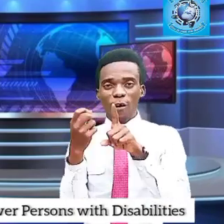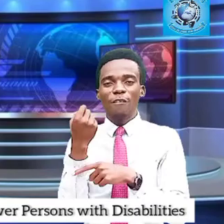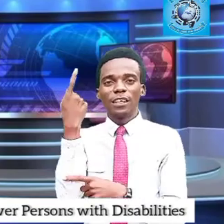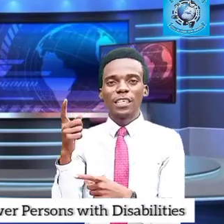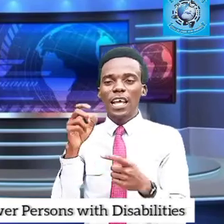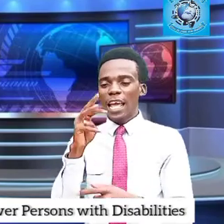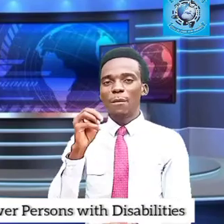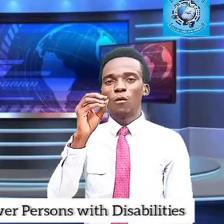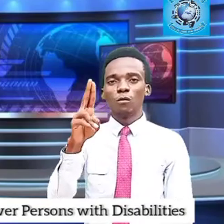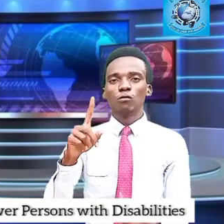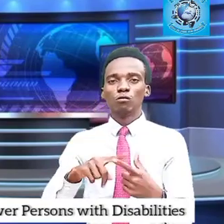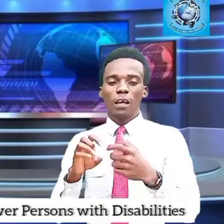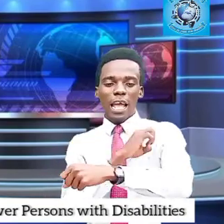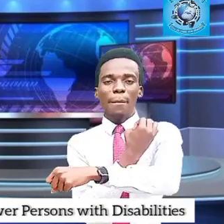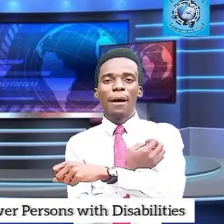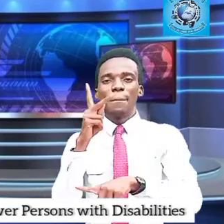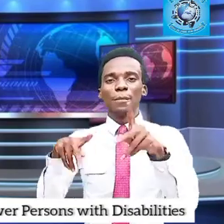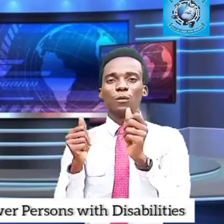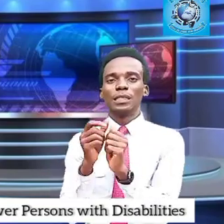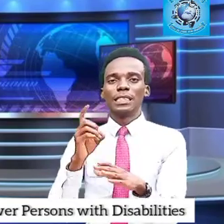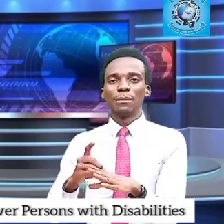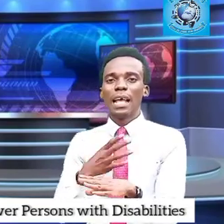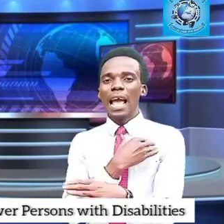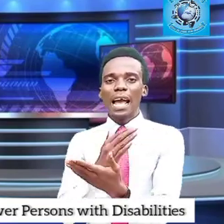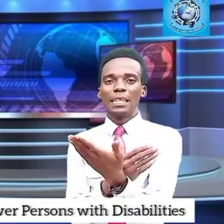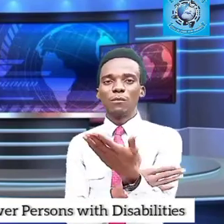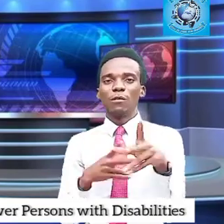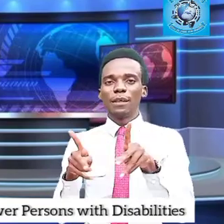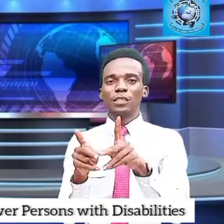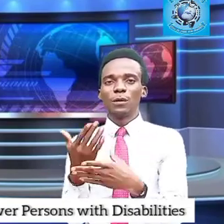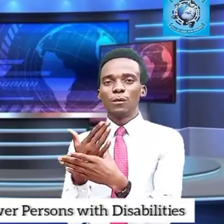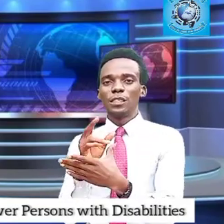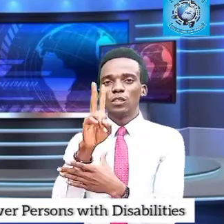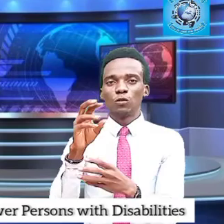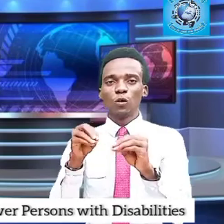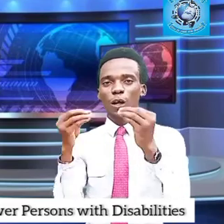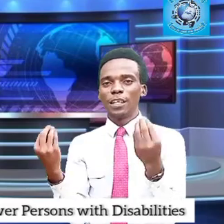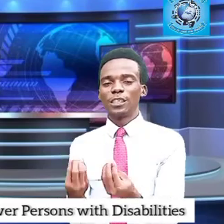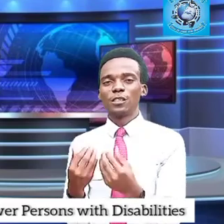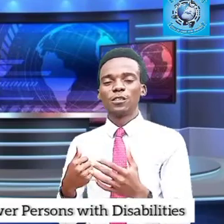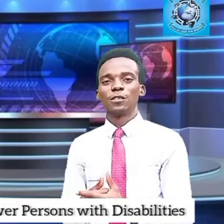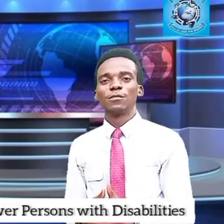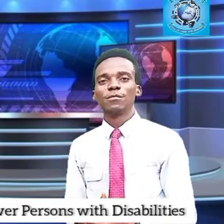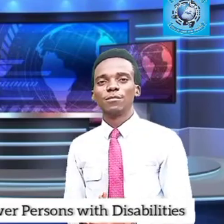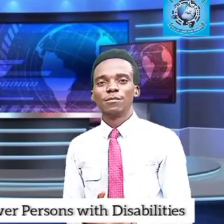(MOU) to empower people with disabilities and improve partnership between the two organizations.